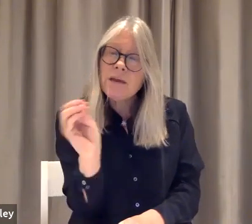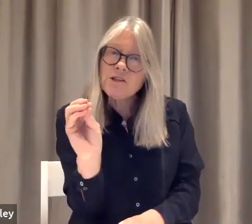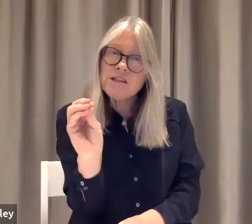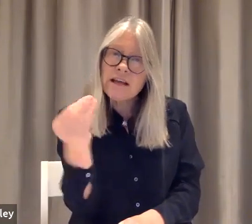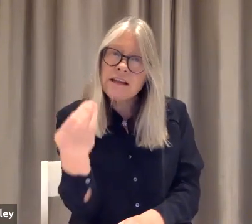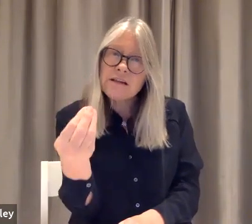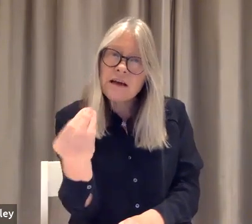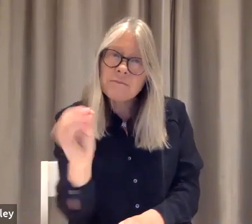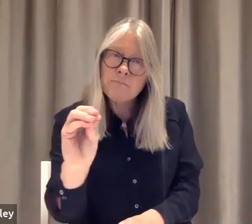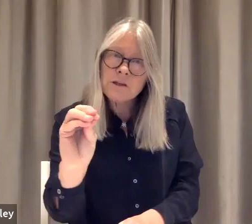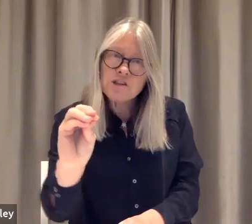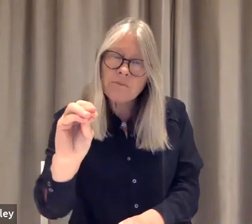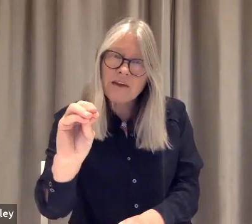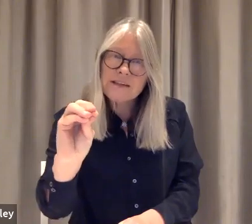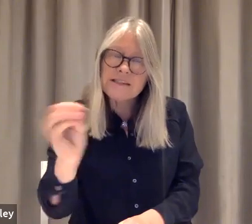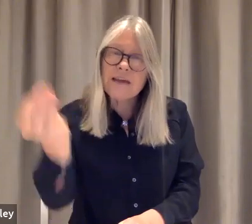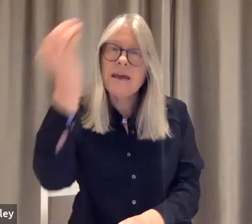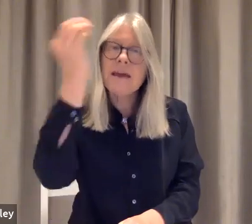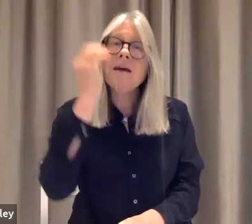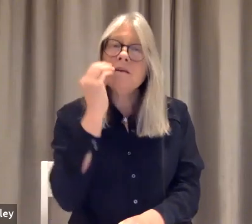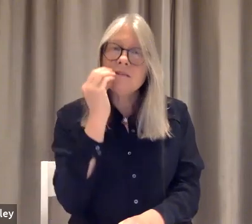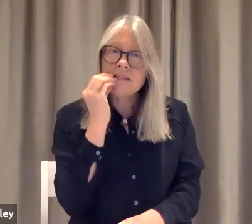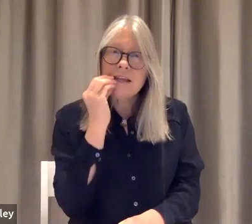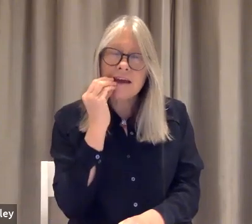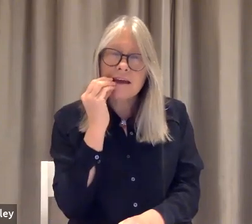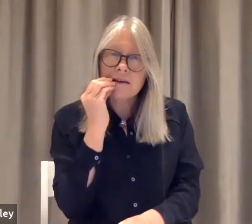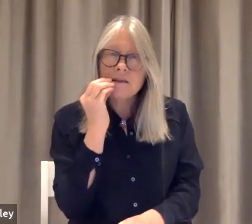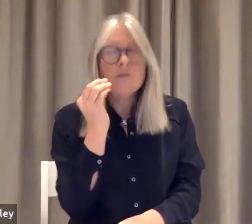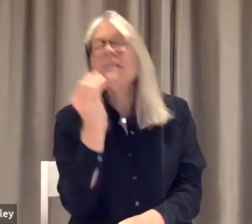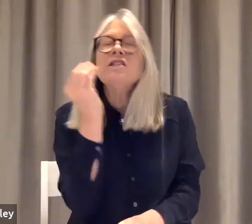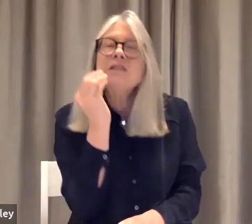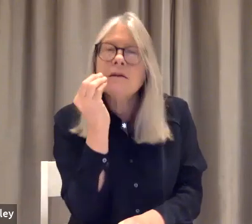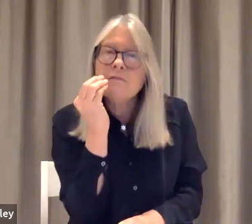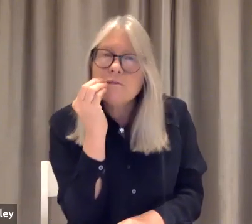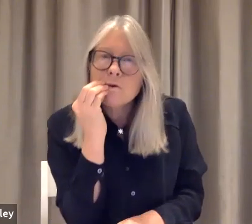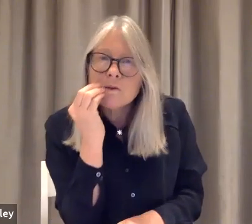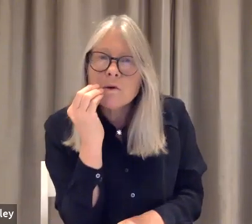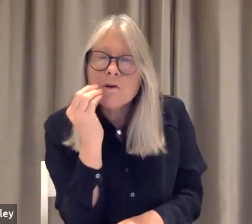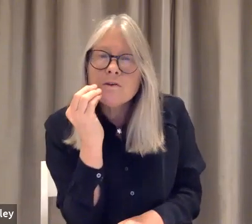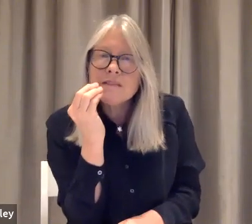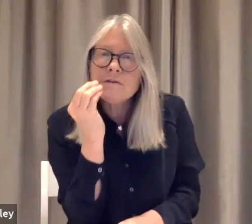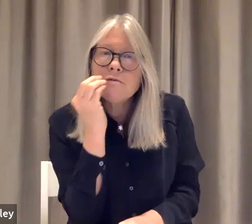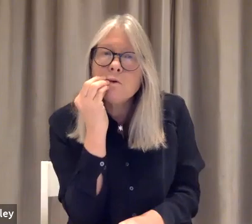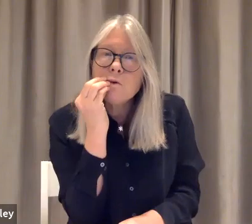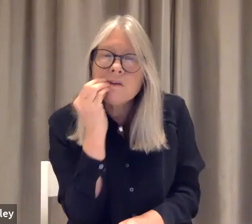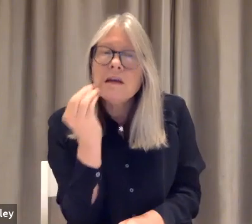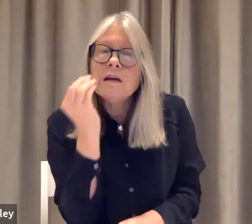which is like a little bunched up fingers together here. Snack. So that's actually the sign for food. So we'll use this for food and